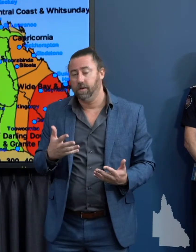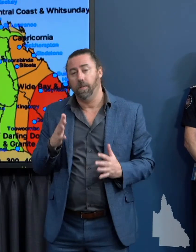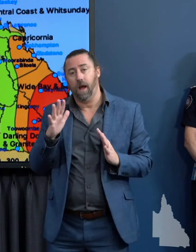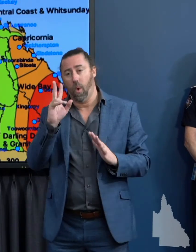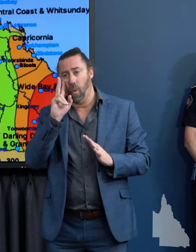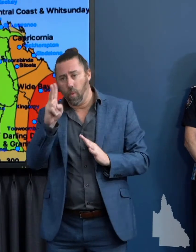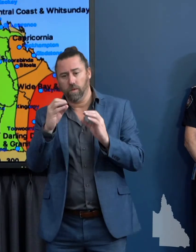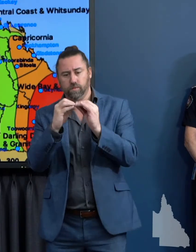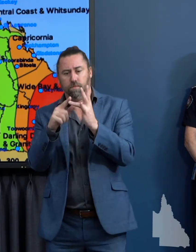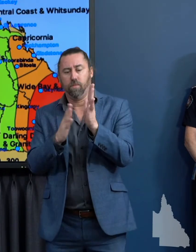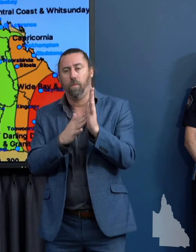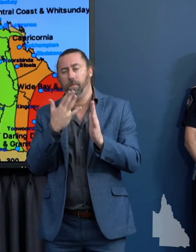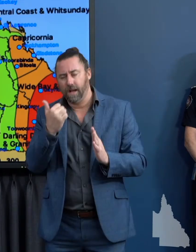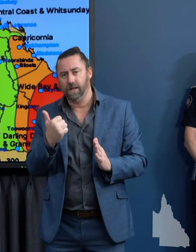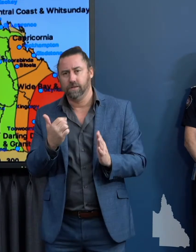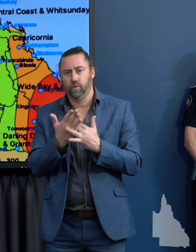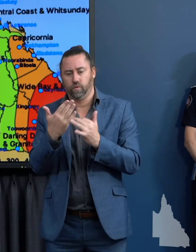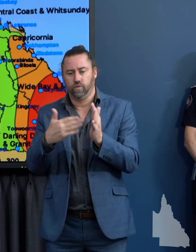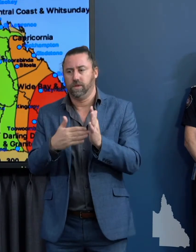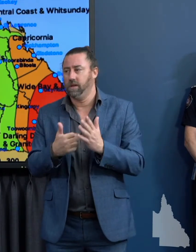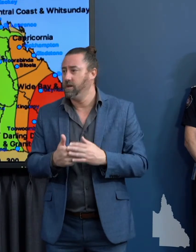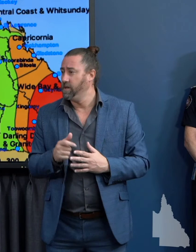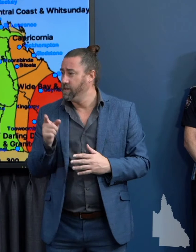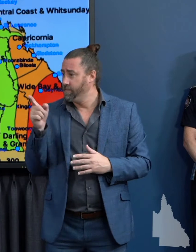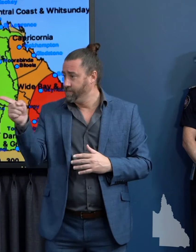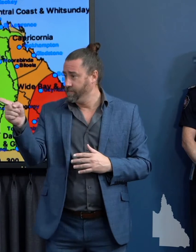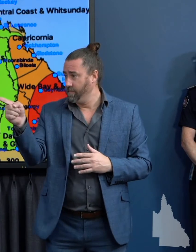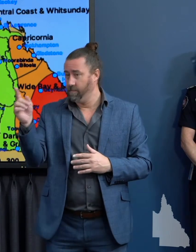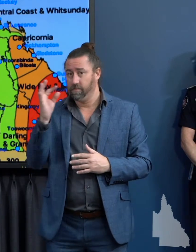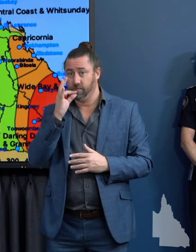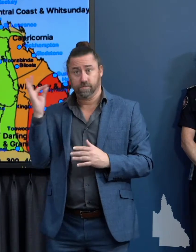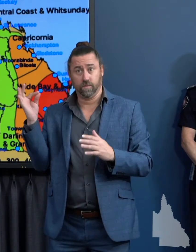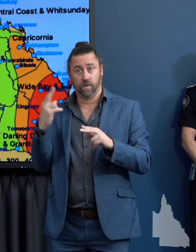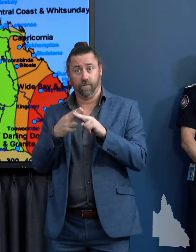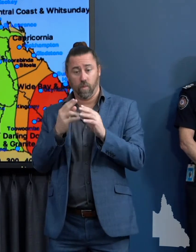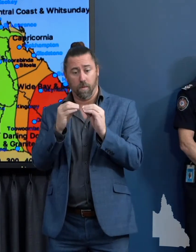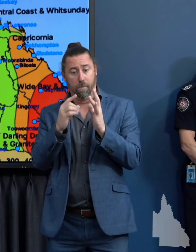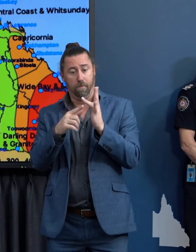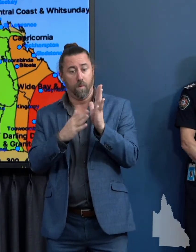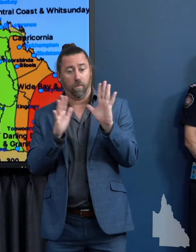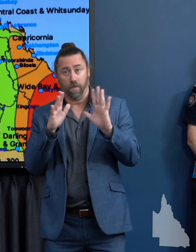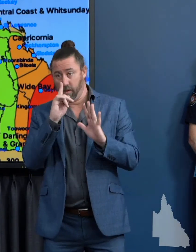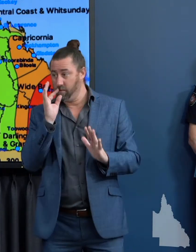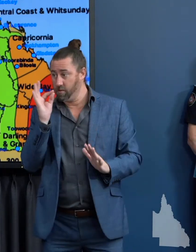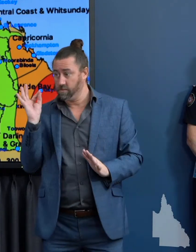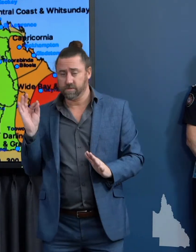the course of today. I've got a question for BOM. Yes, Okay. yes, of course.